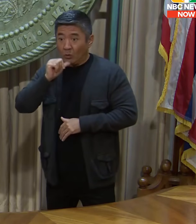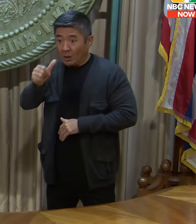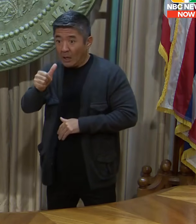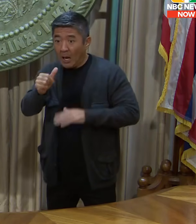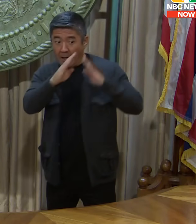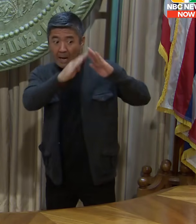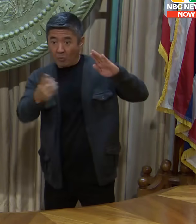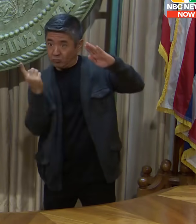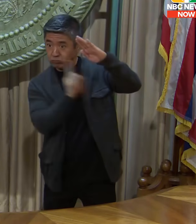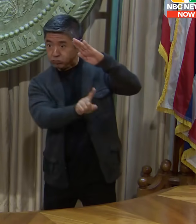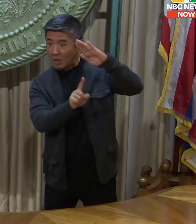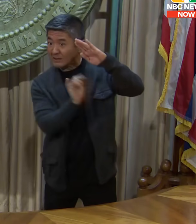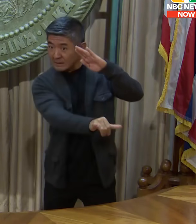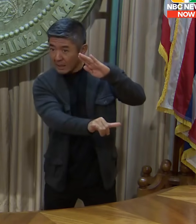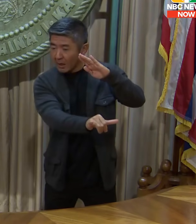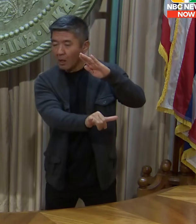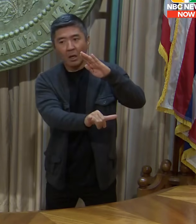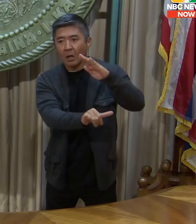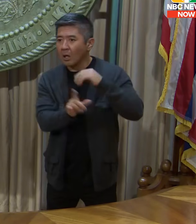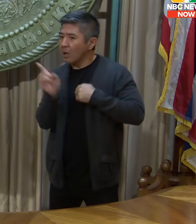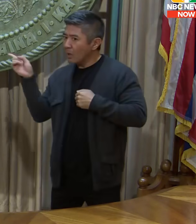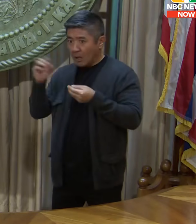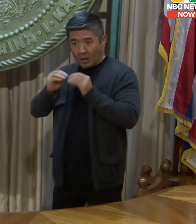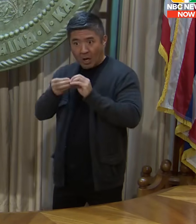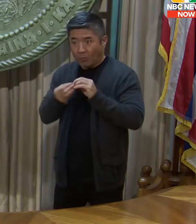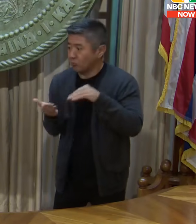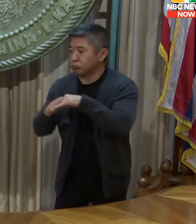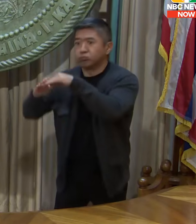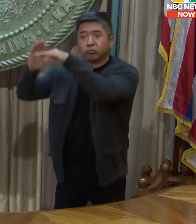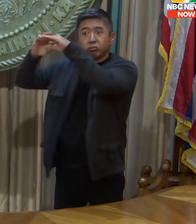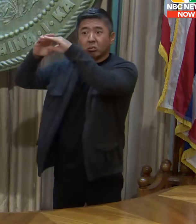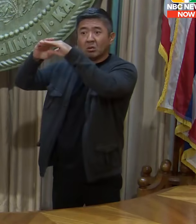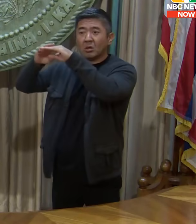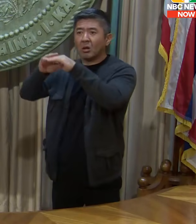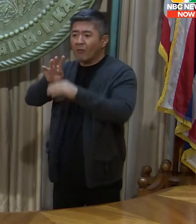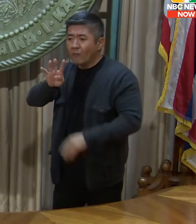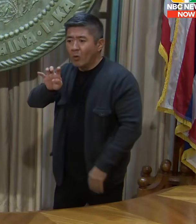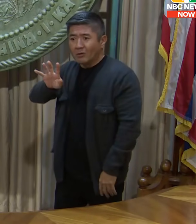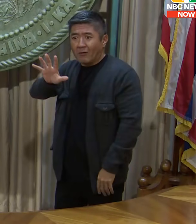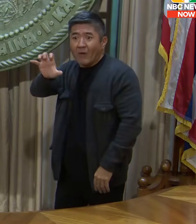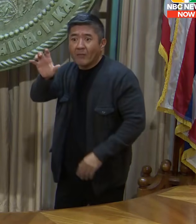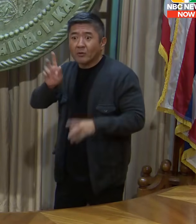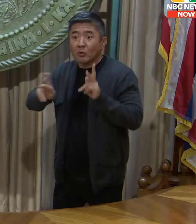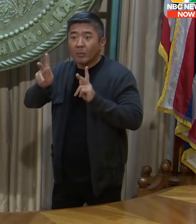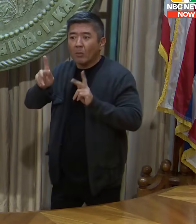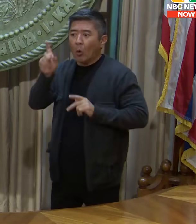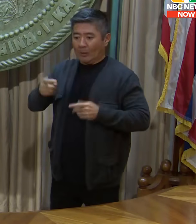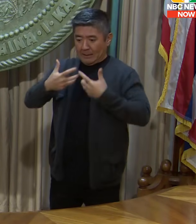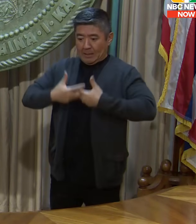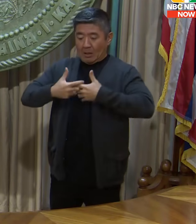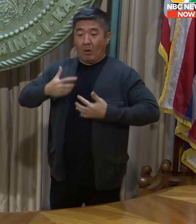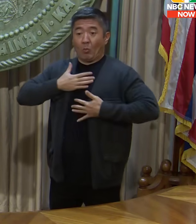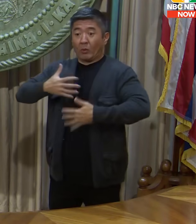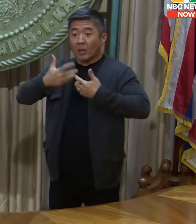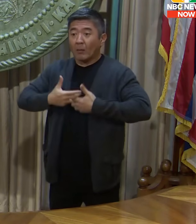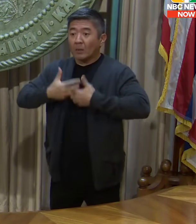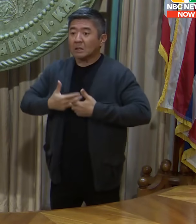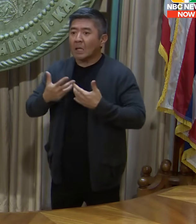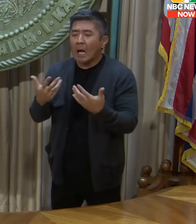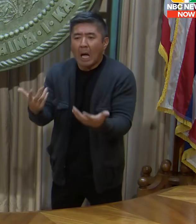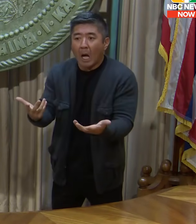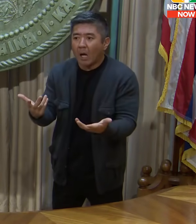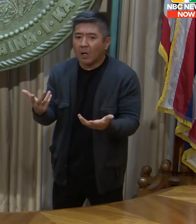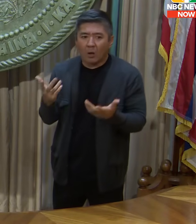up very fast. And just 400 or 500 people needing a ventilator will exceed our capacity to keep people